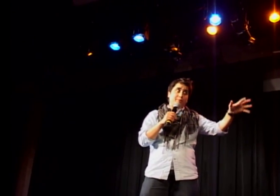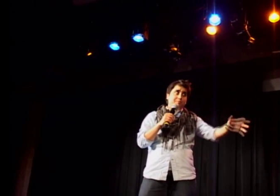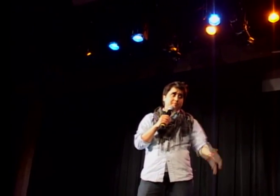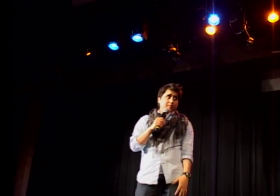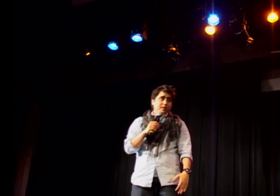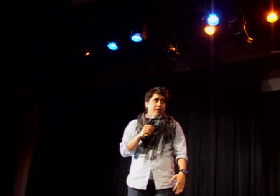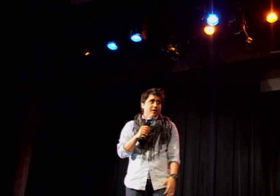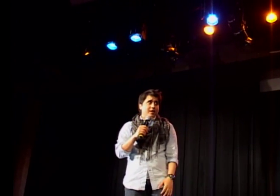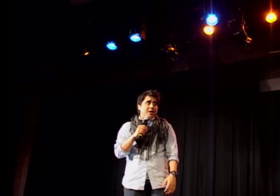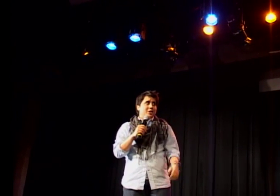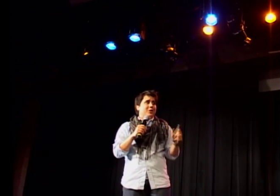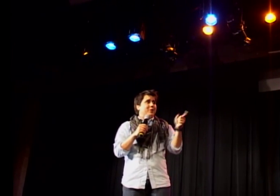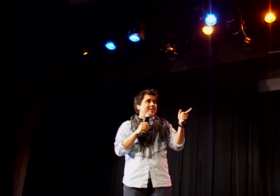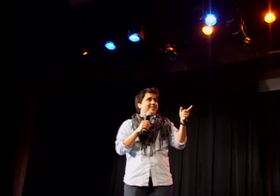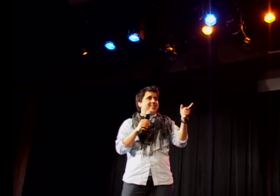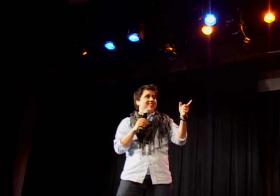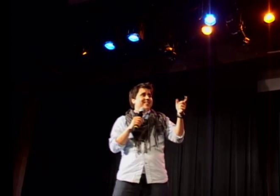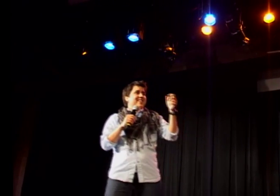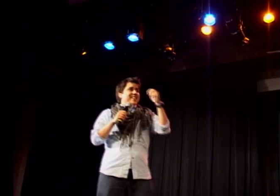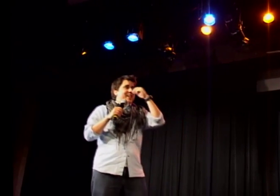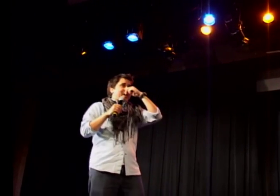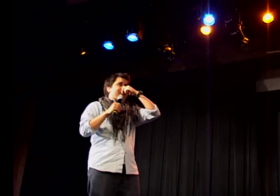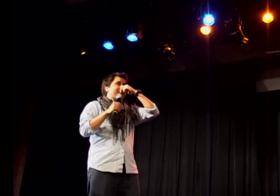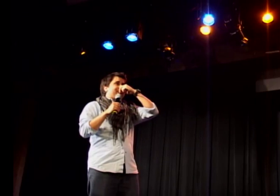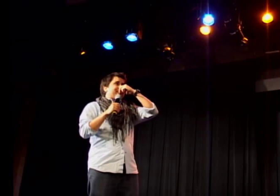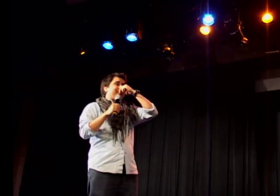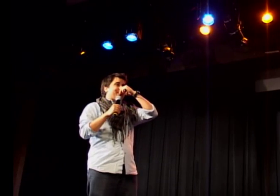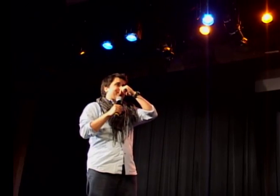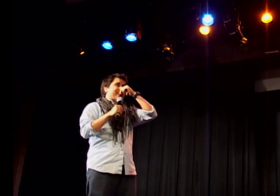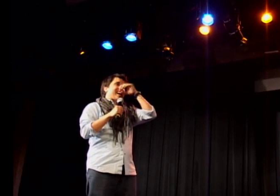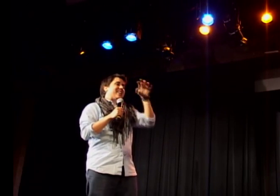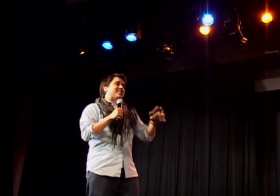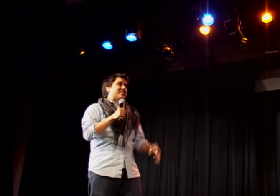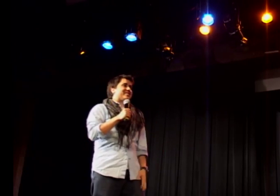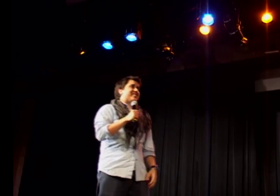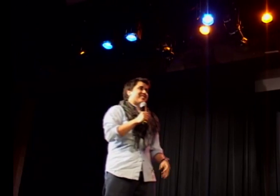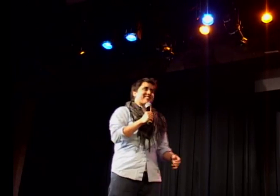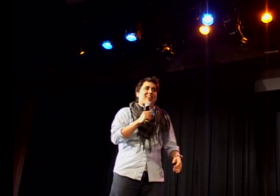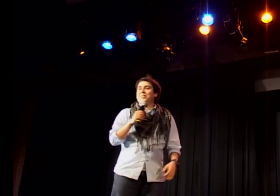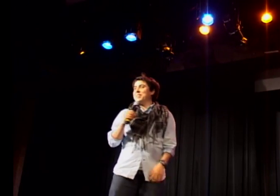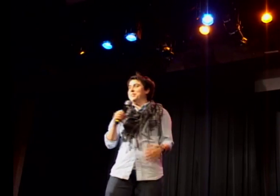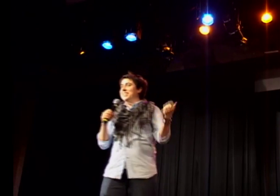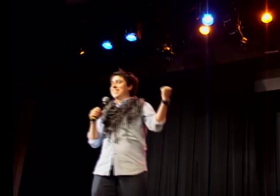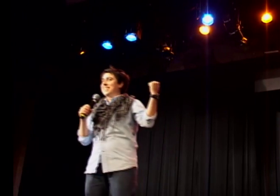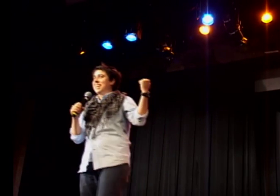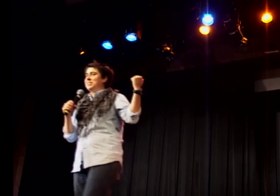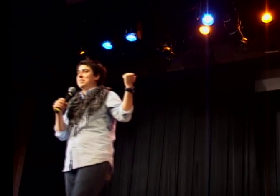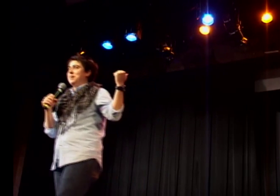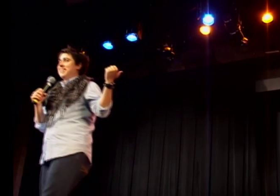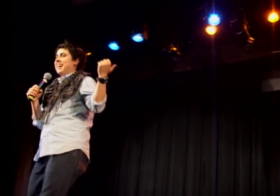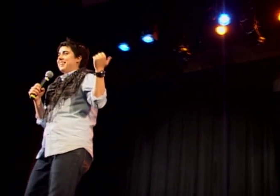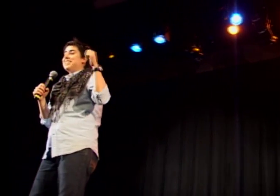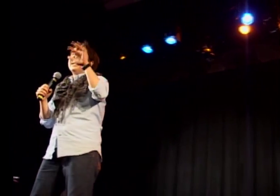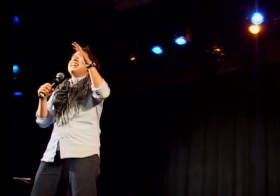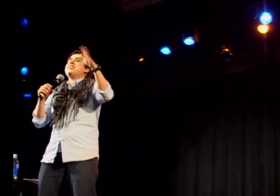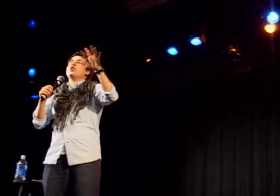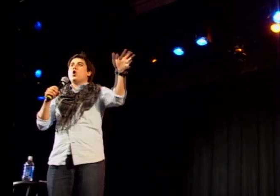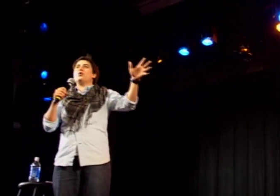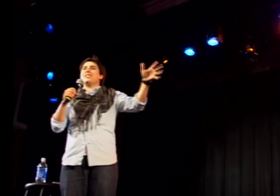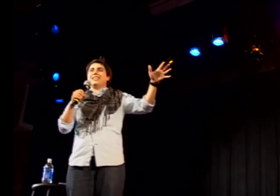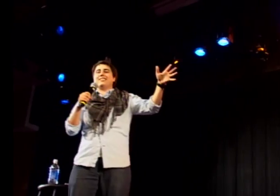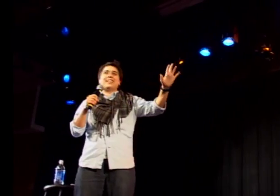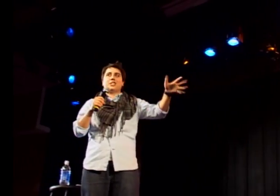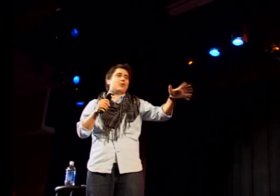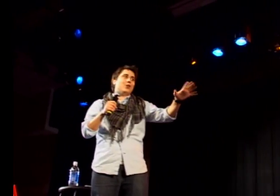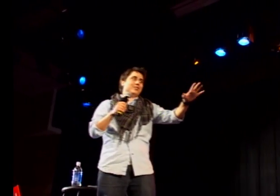you, but thank you. You know what? Keith, I hate to do this to you. It's kind of weird, but Keith kind of looks like my dad. Not that